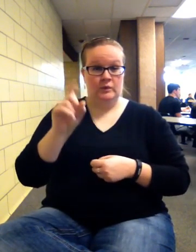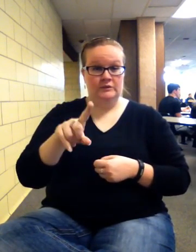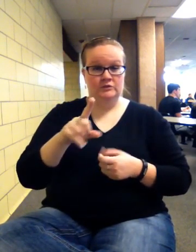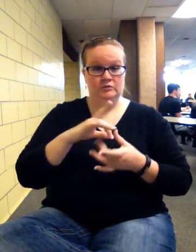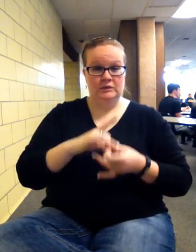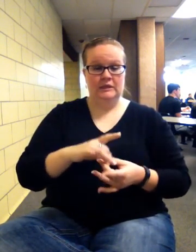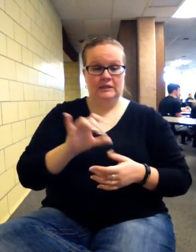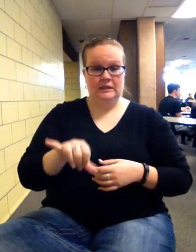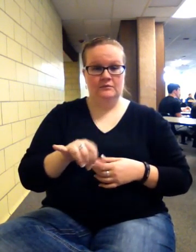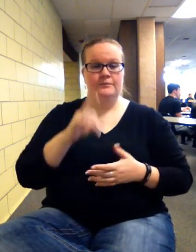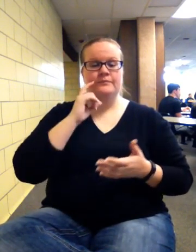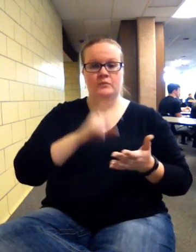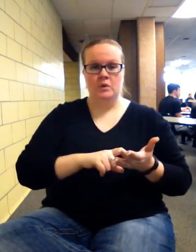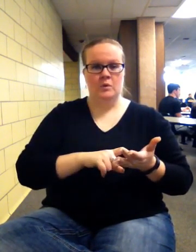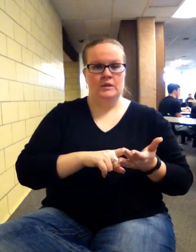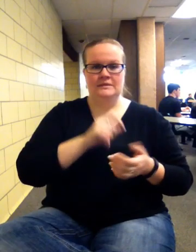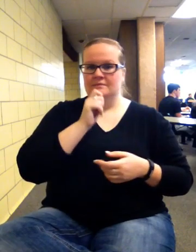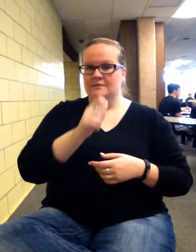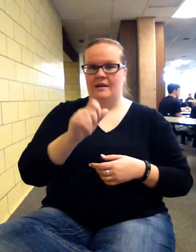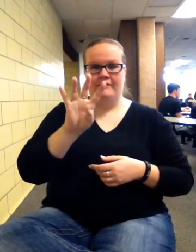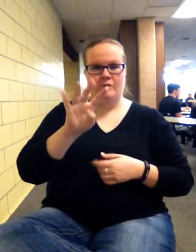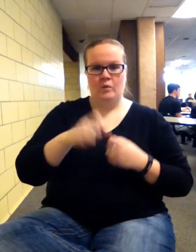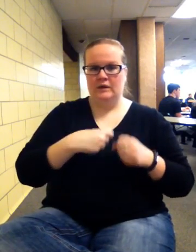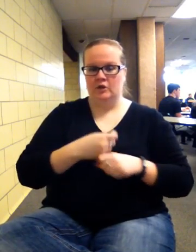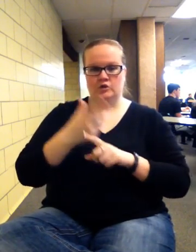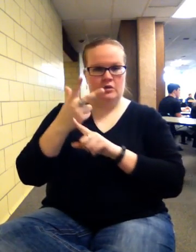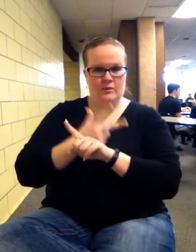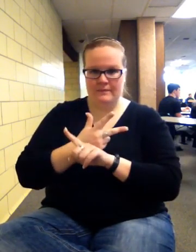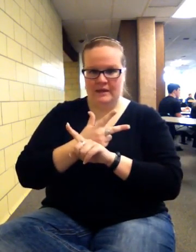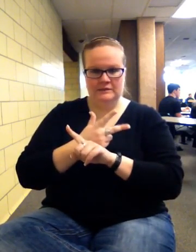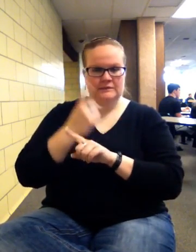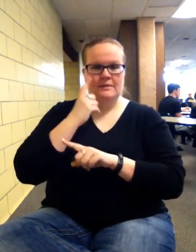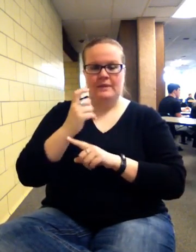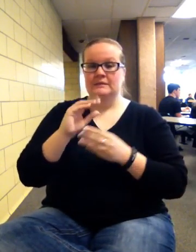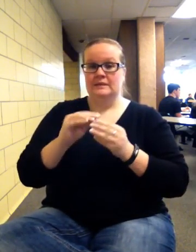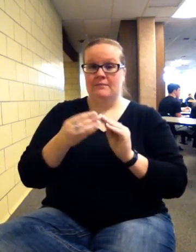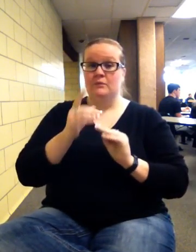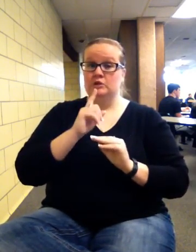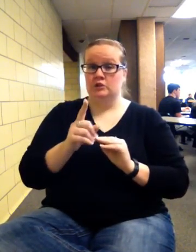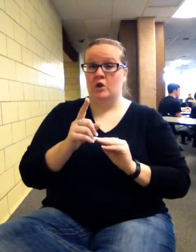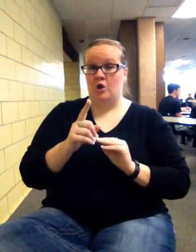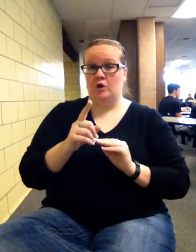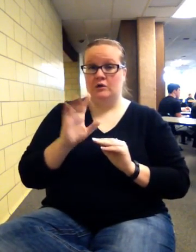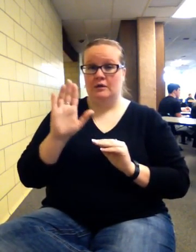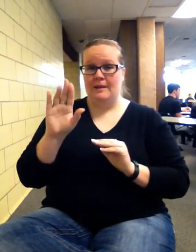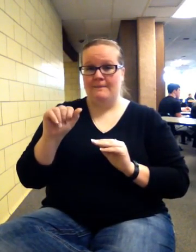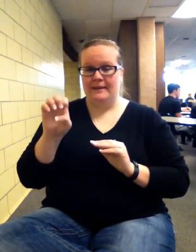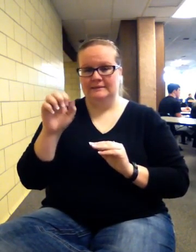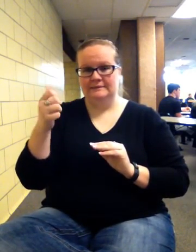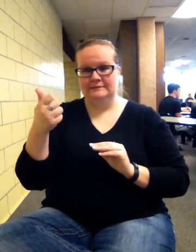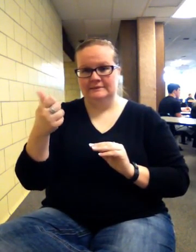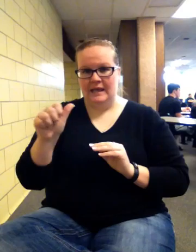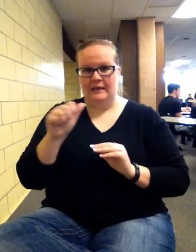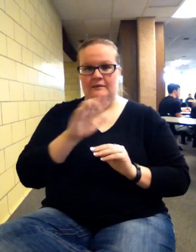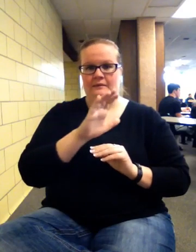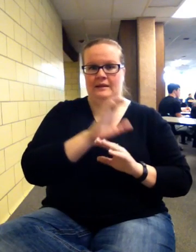So notice it's not four years and three months because our numbers are base 10, calendar base 12. It's 4.34 years.